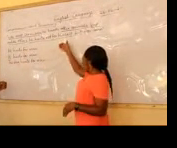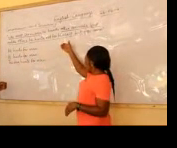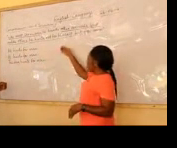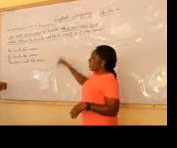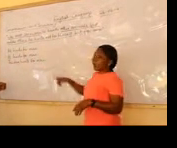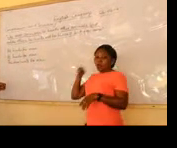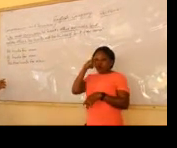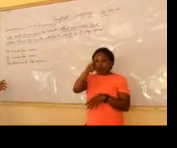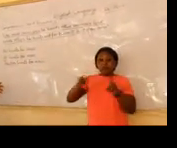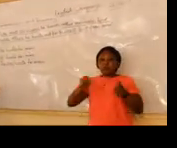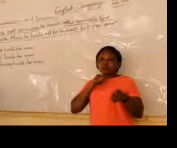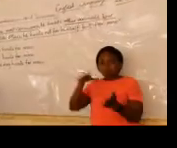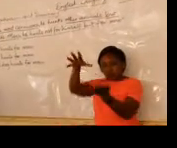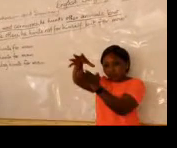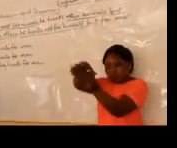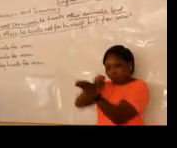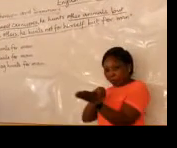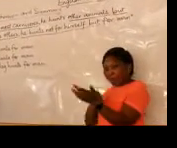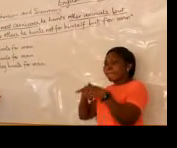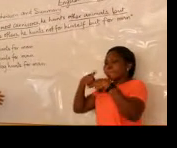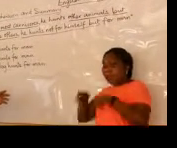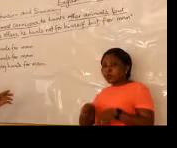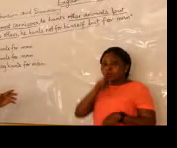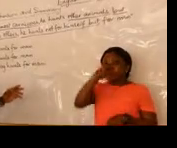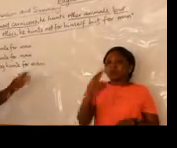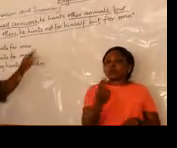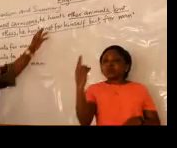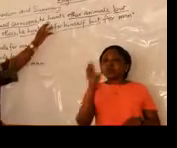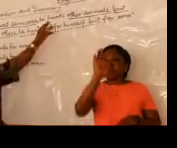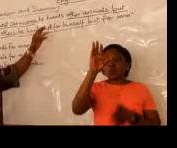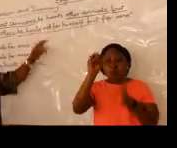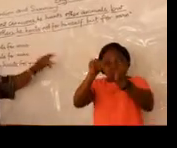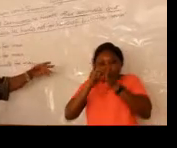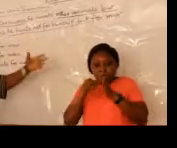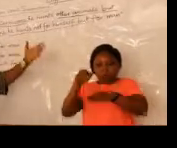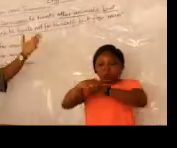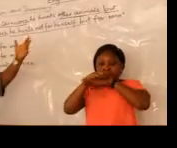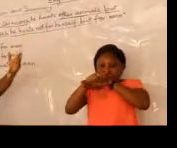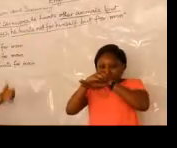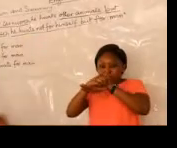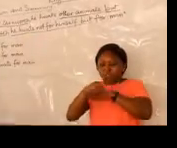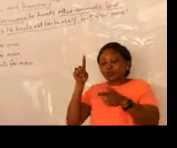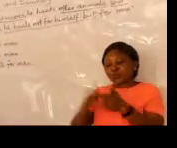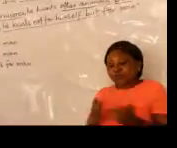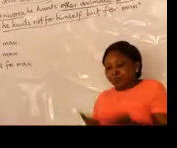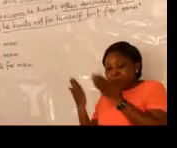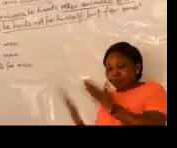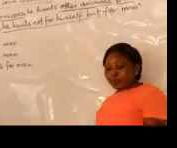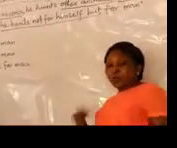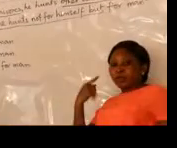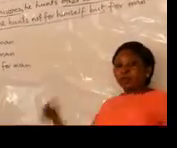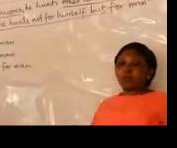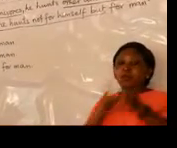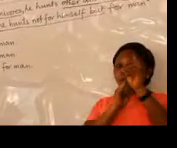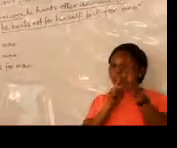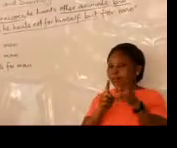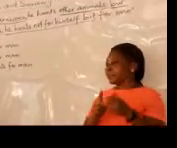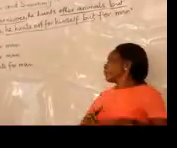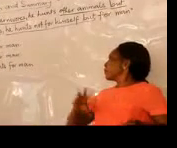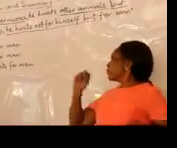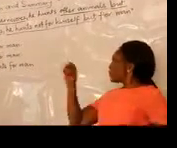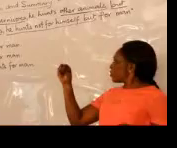basic item of information. Hunt and man. So